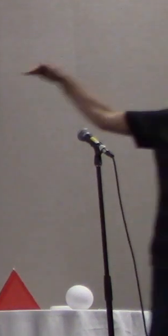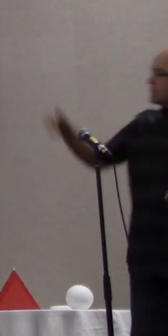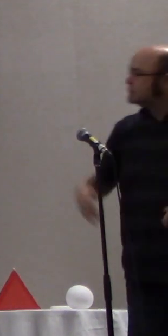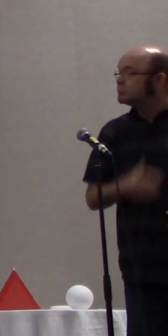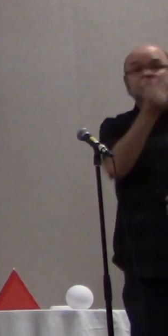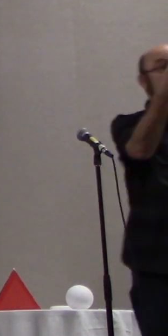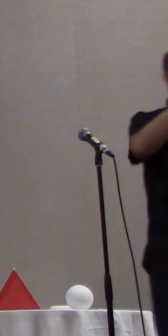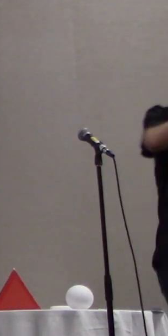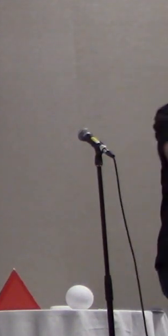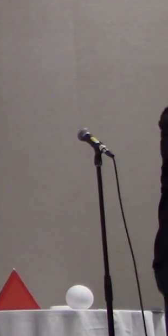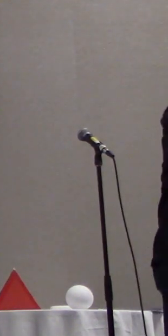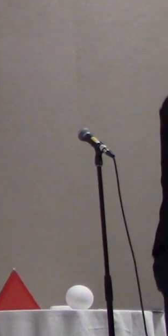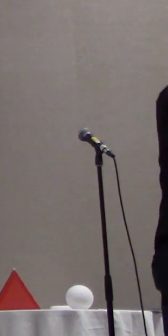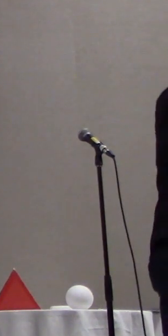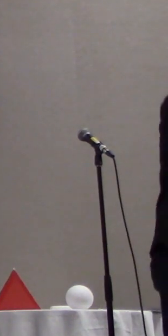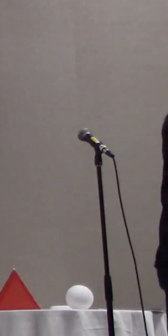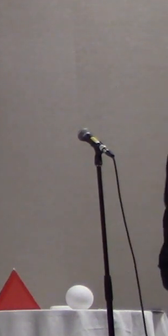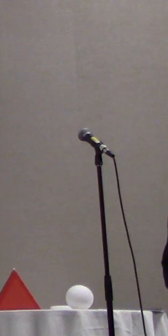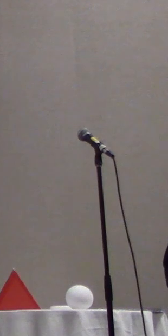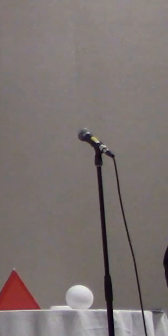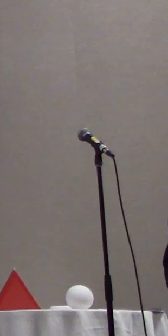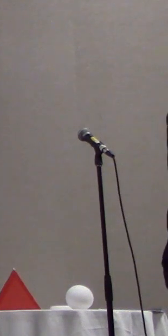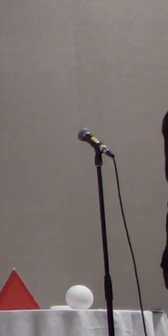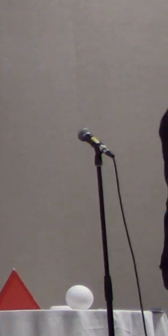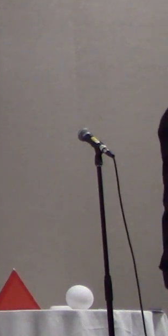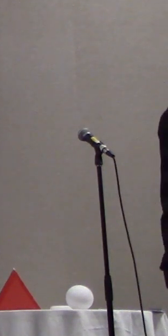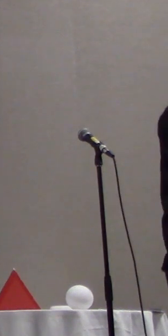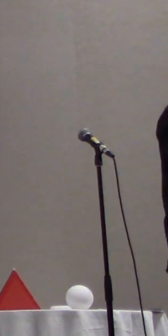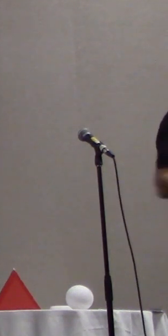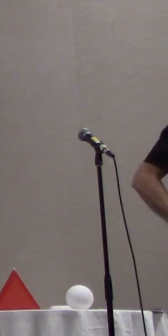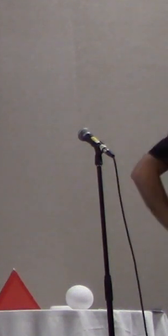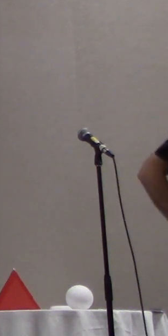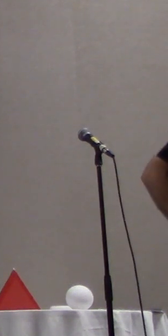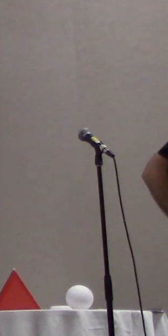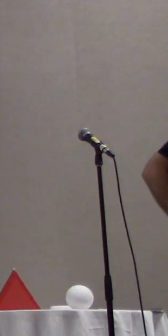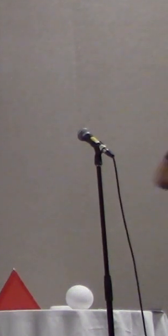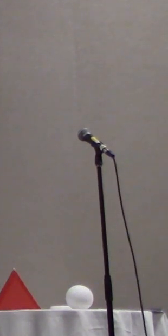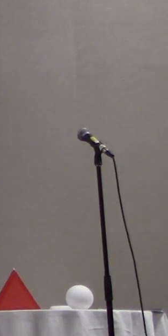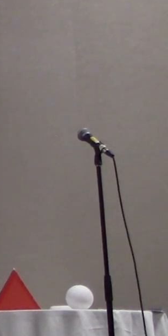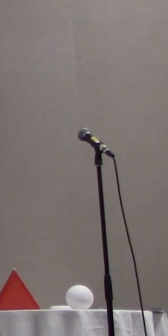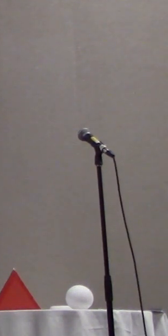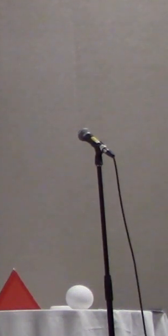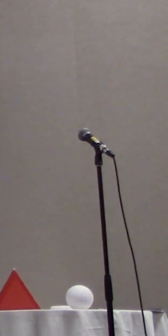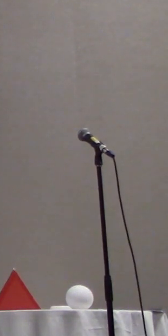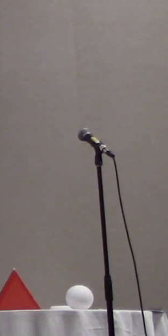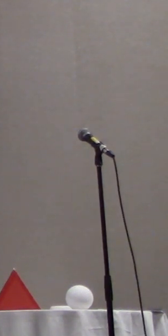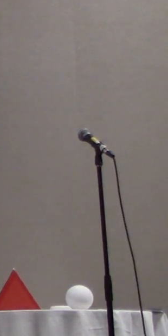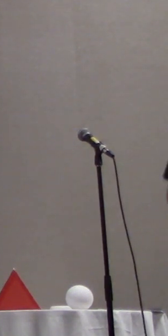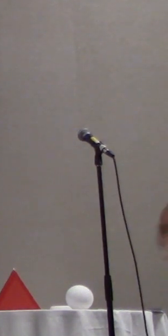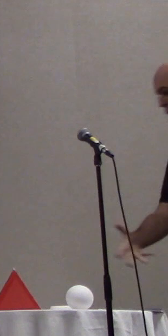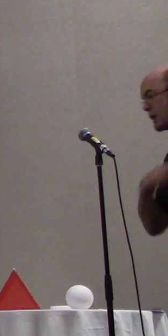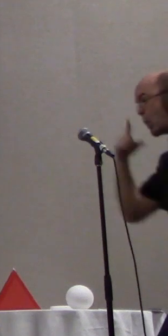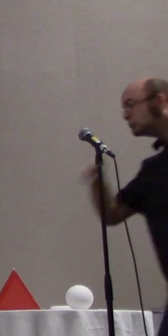it. Multiple meanings. You know, my nose is running. My nose is